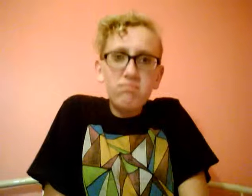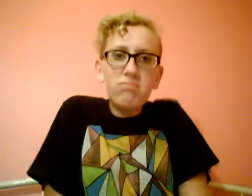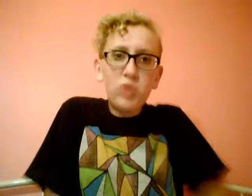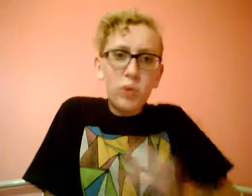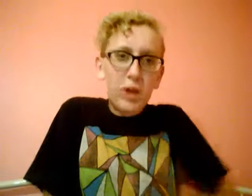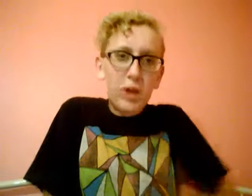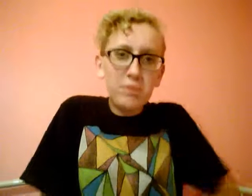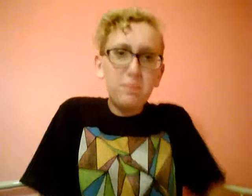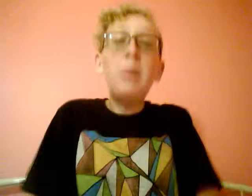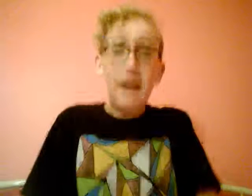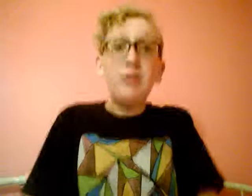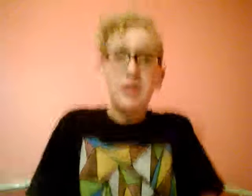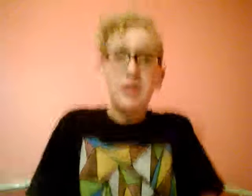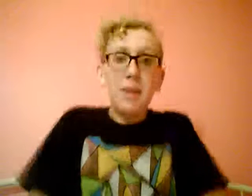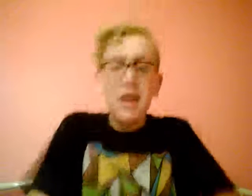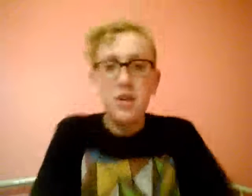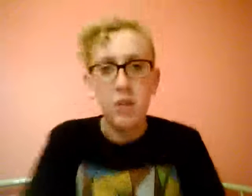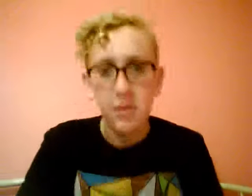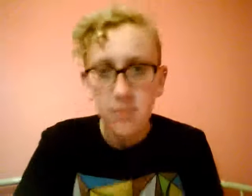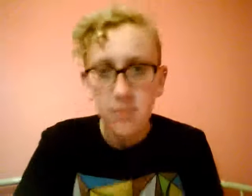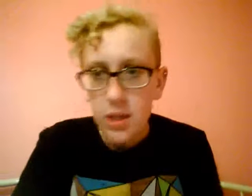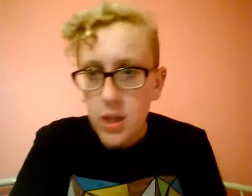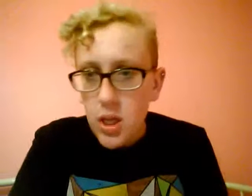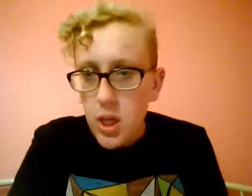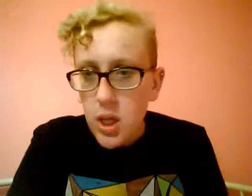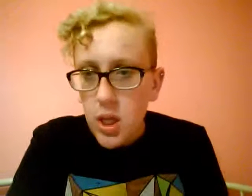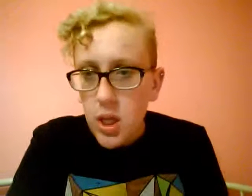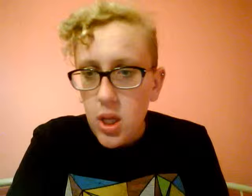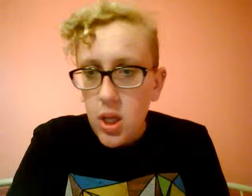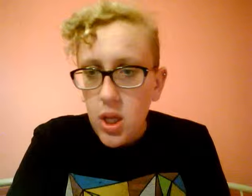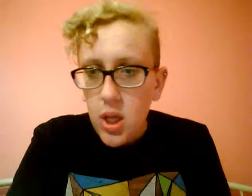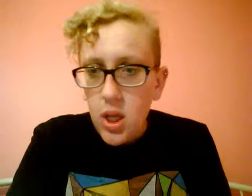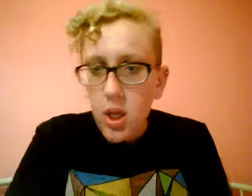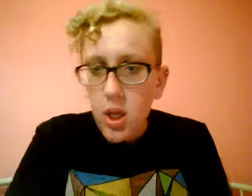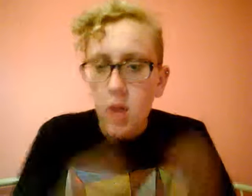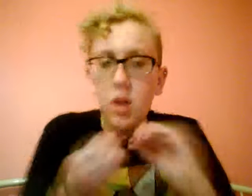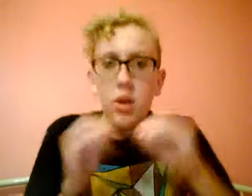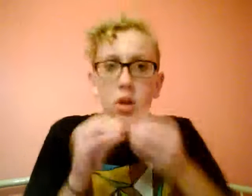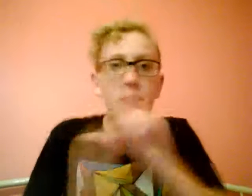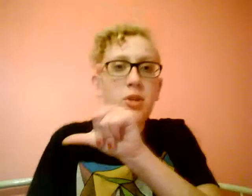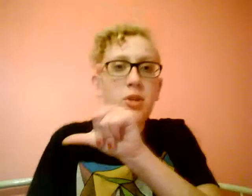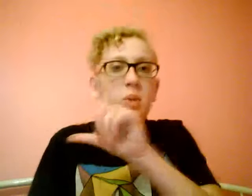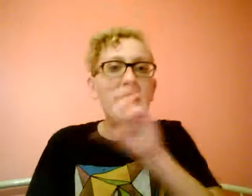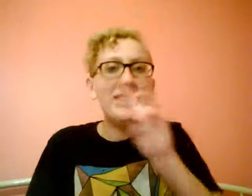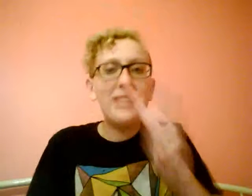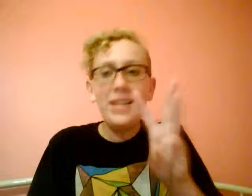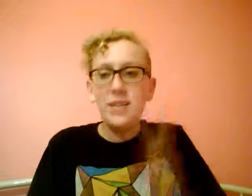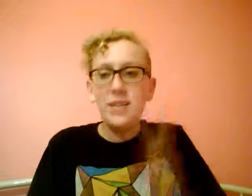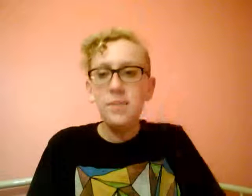Welcome. I would just nod my head, you're welcome. Number 26.